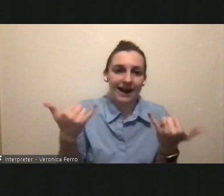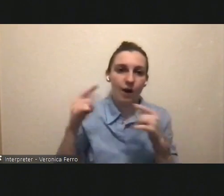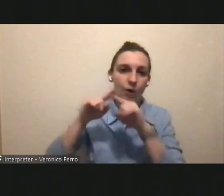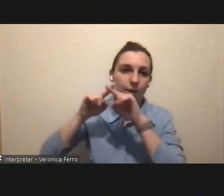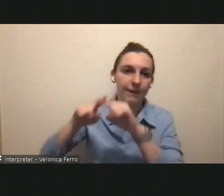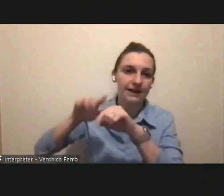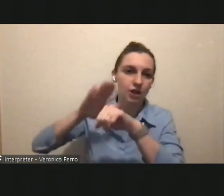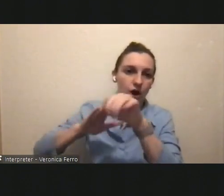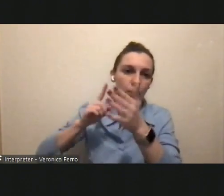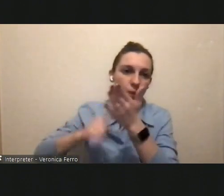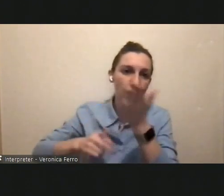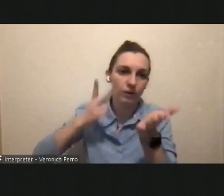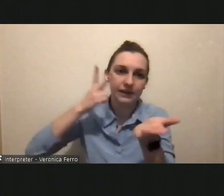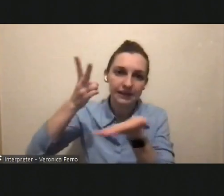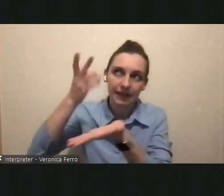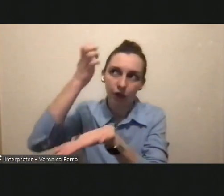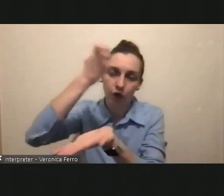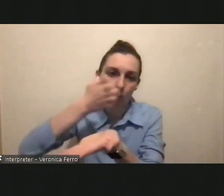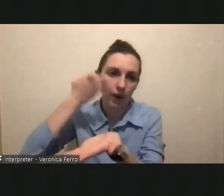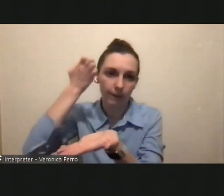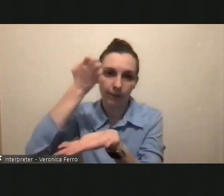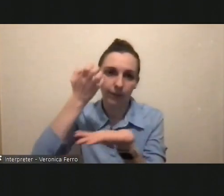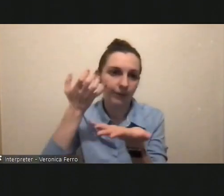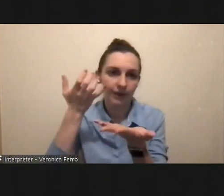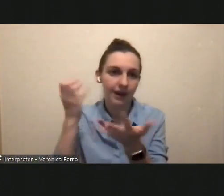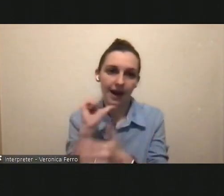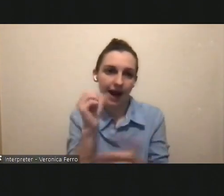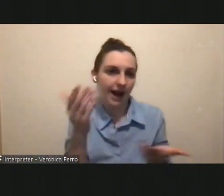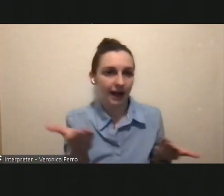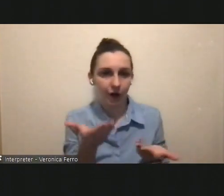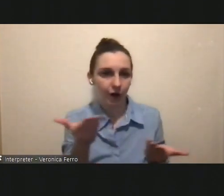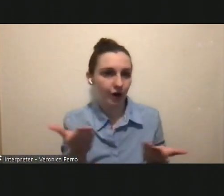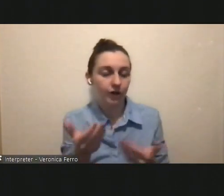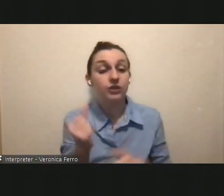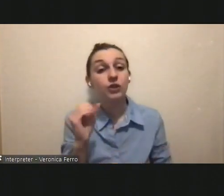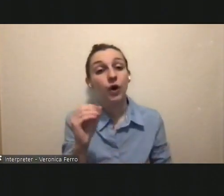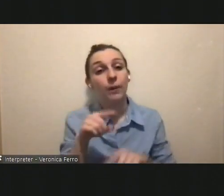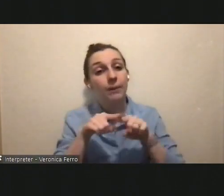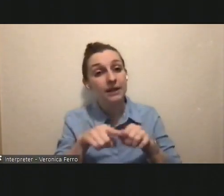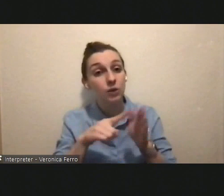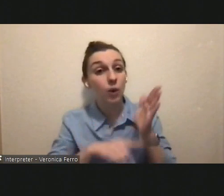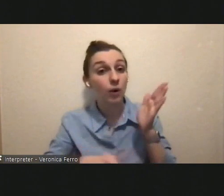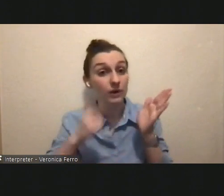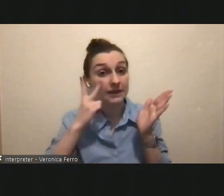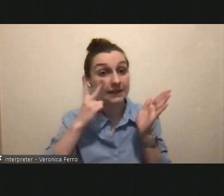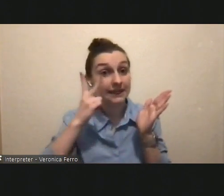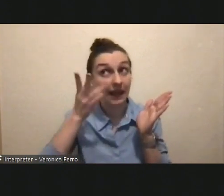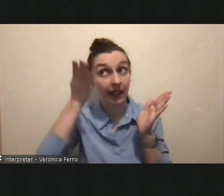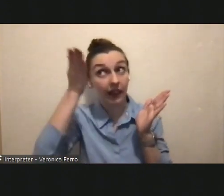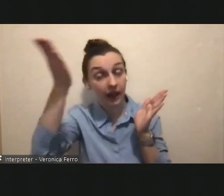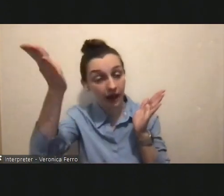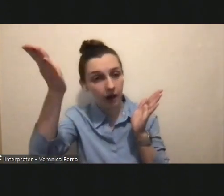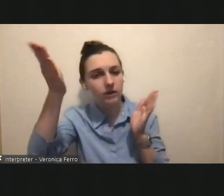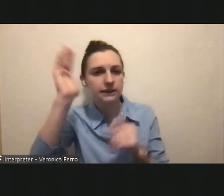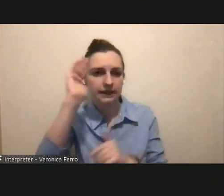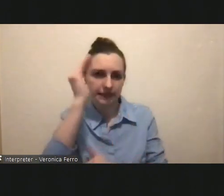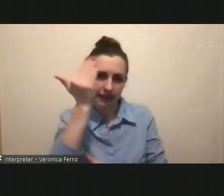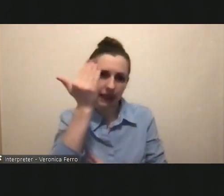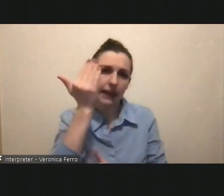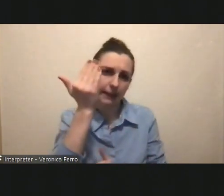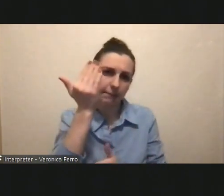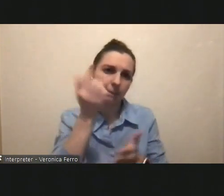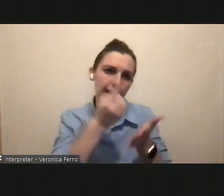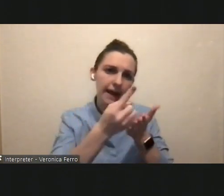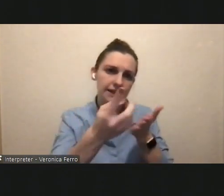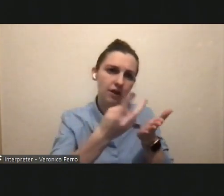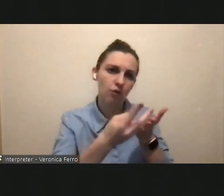questions remaining, but I certainly, based on what we're seeing elsewhere, do expect that we will, over the next couple of weeks, continue to see